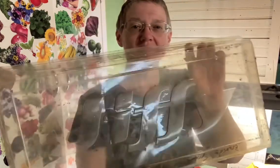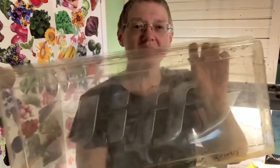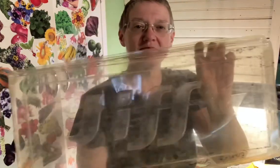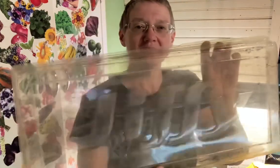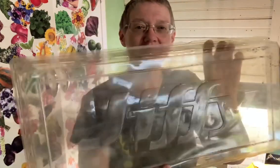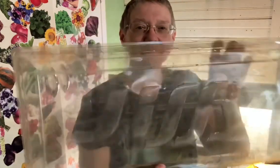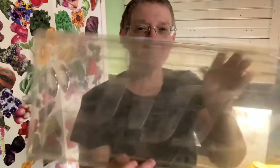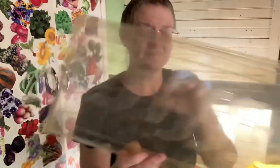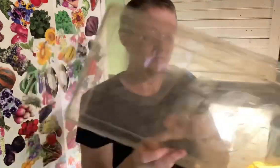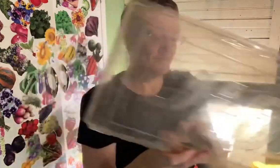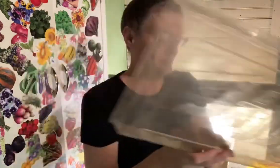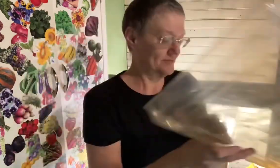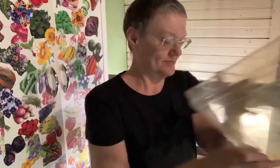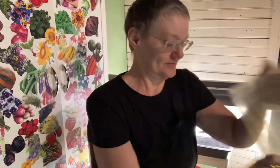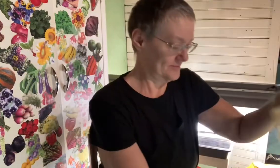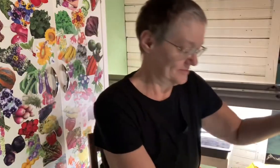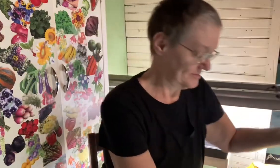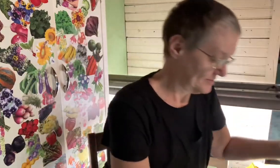old Jiffy dome.